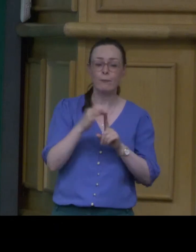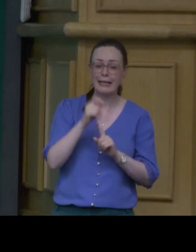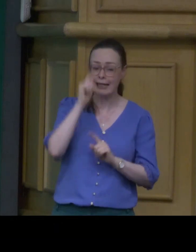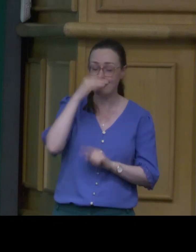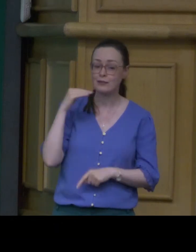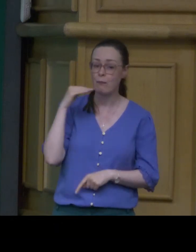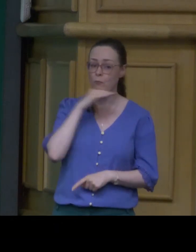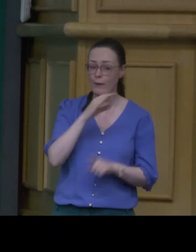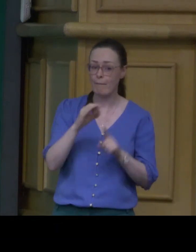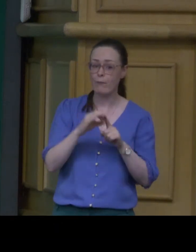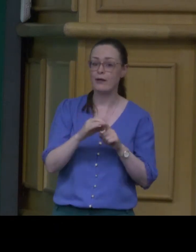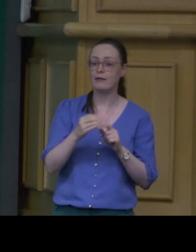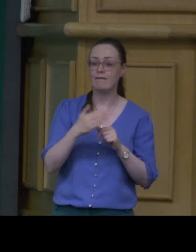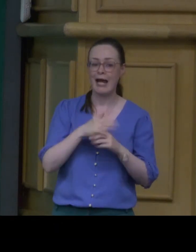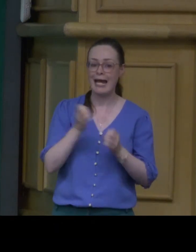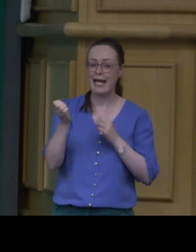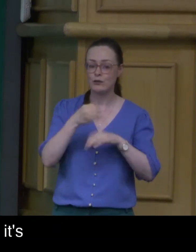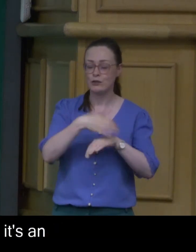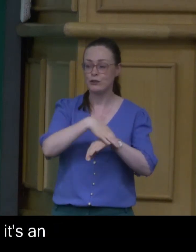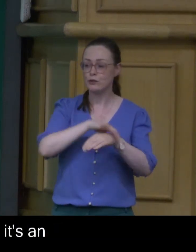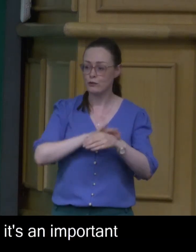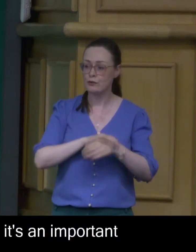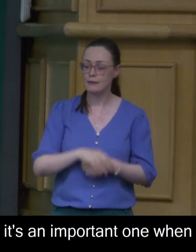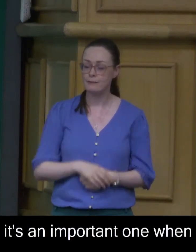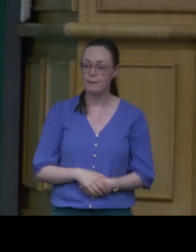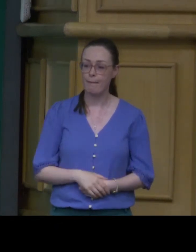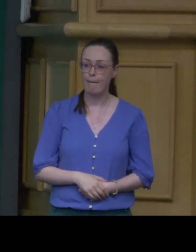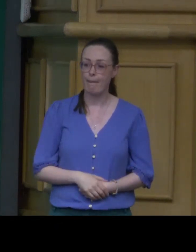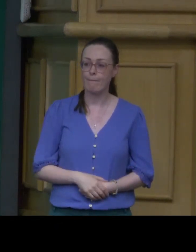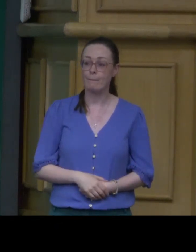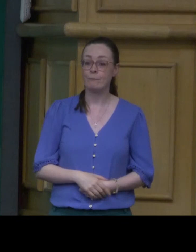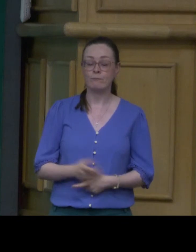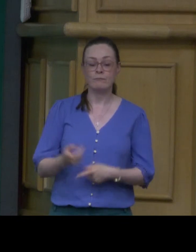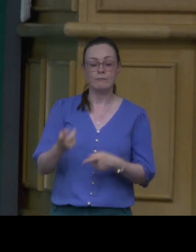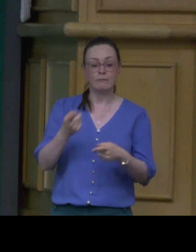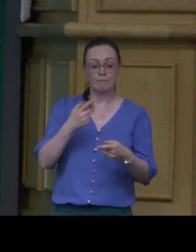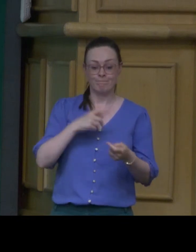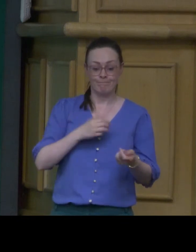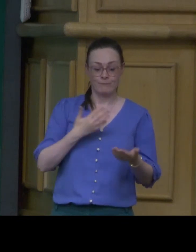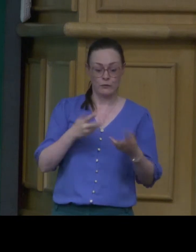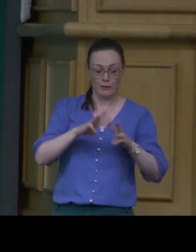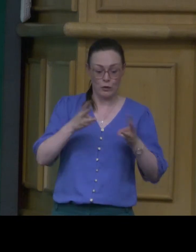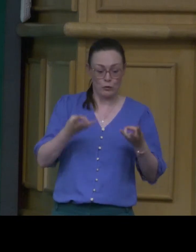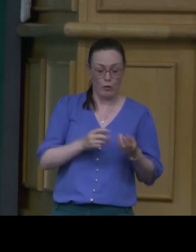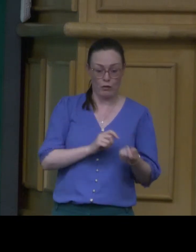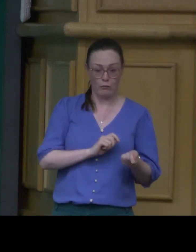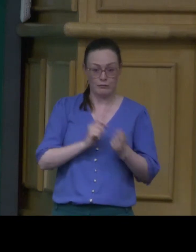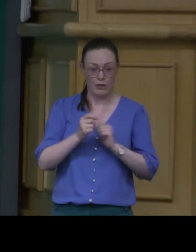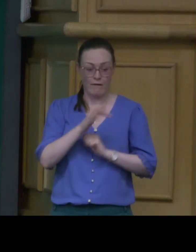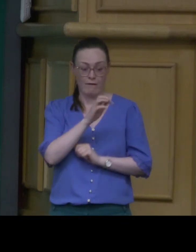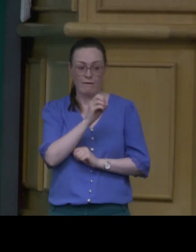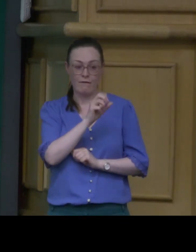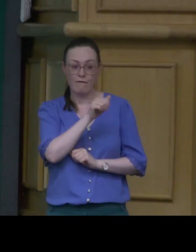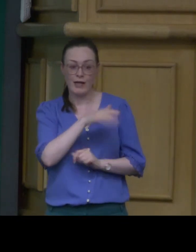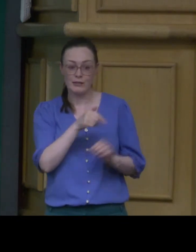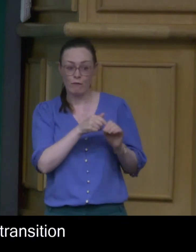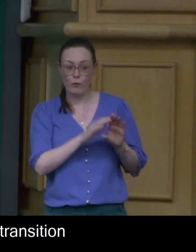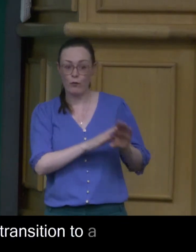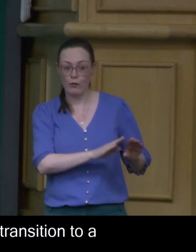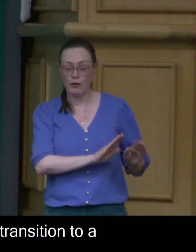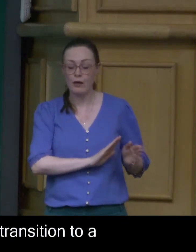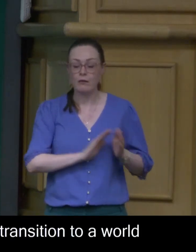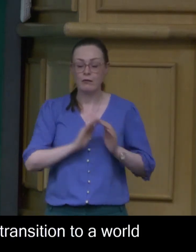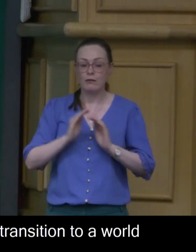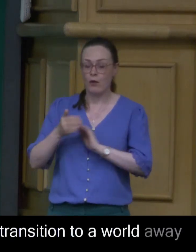important one when it comes to the issue of energy security, that as we transition a world away from fossil fuels towards the